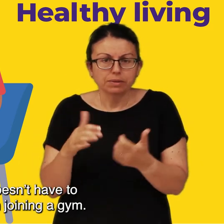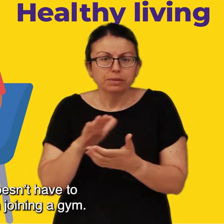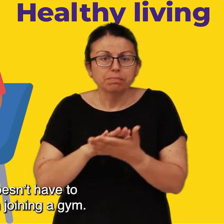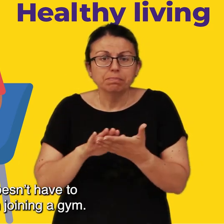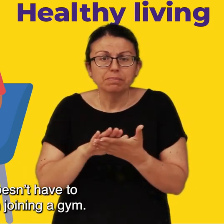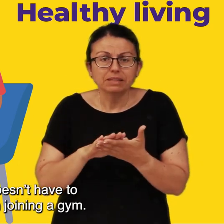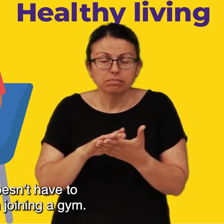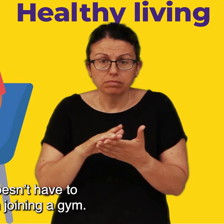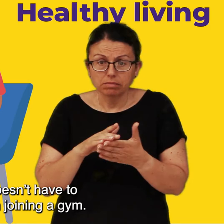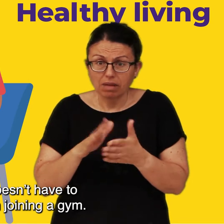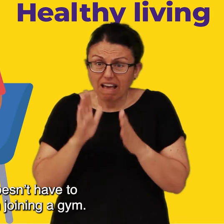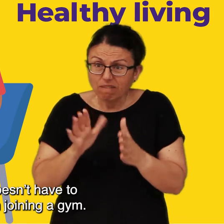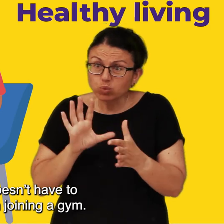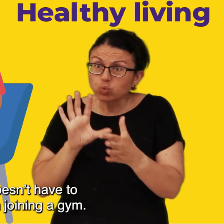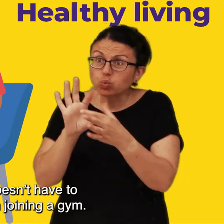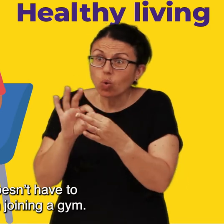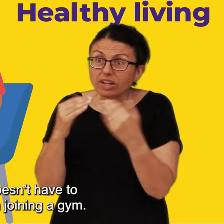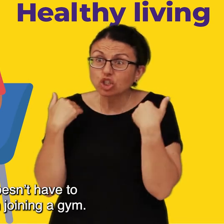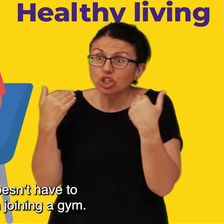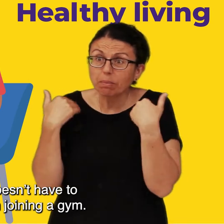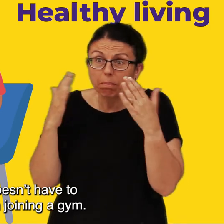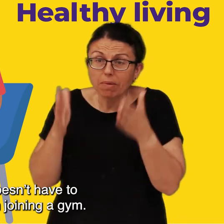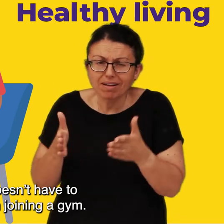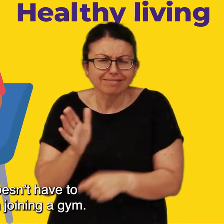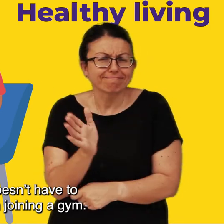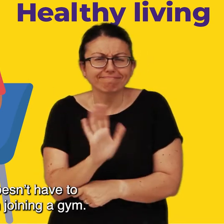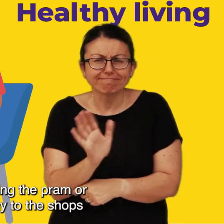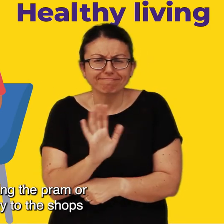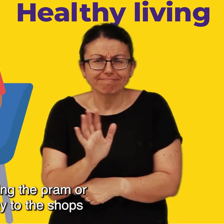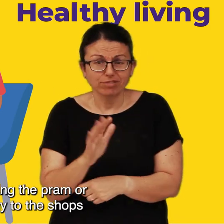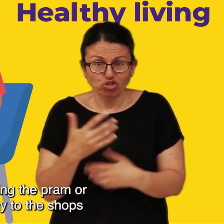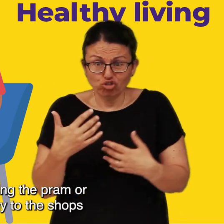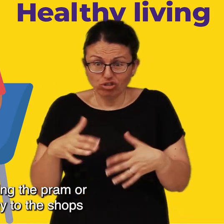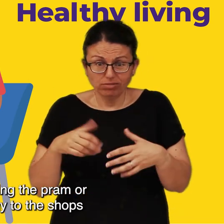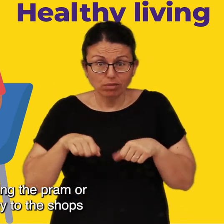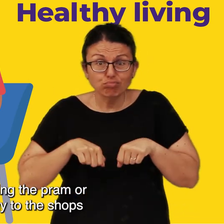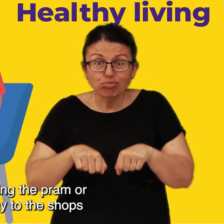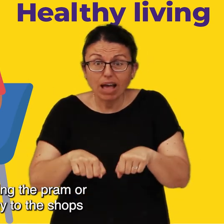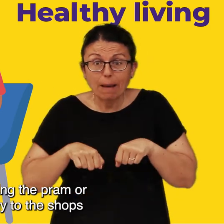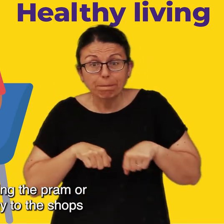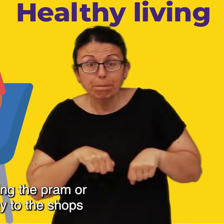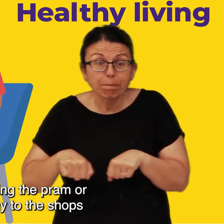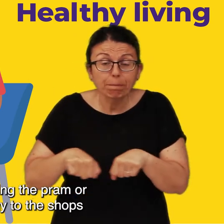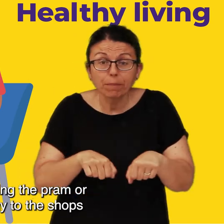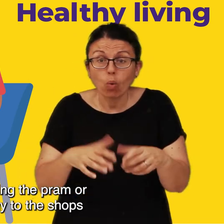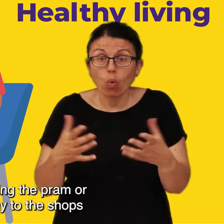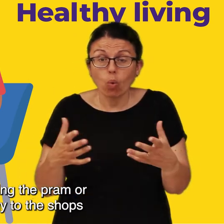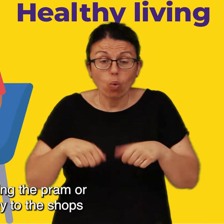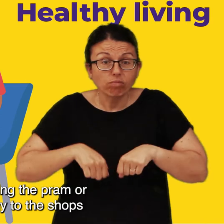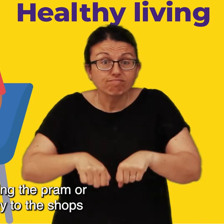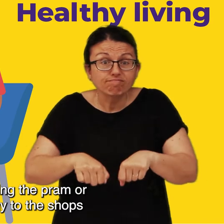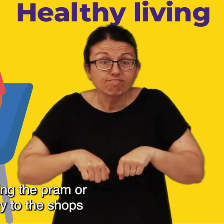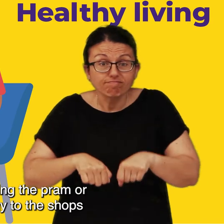It doesn't have to mean joining a gym. Pushing a pram or buggy to the shops